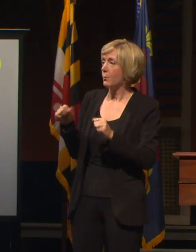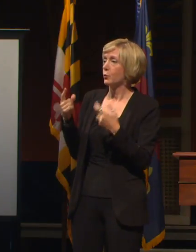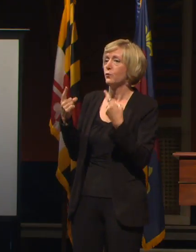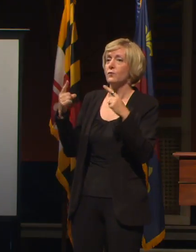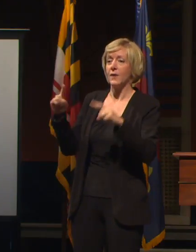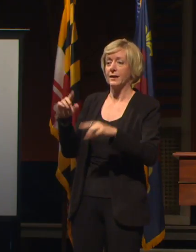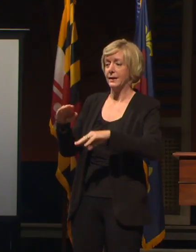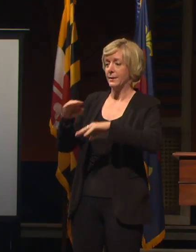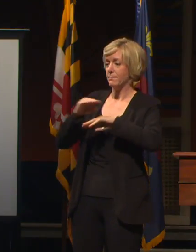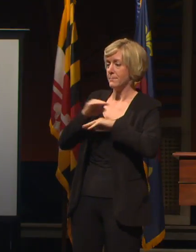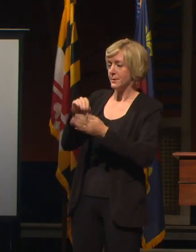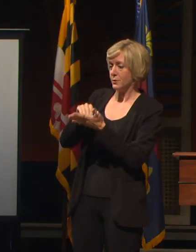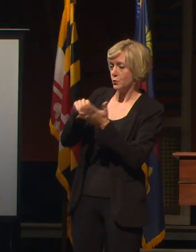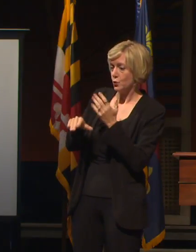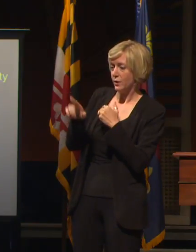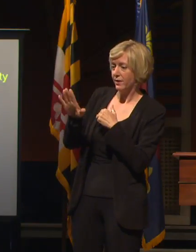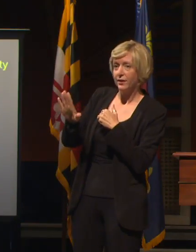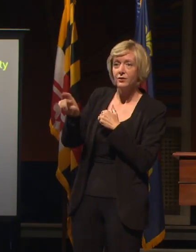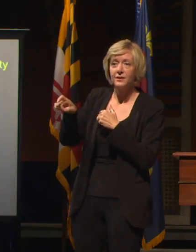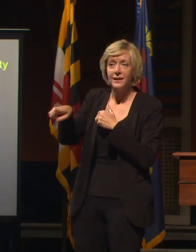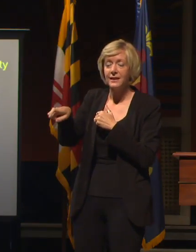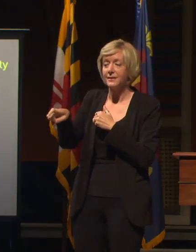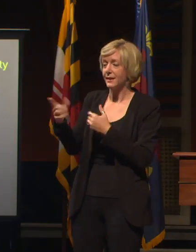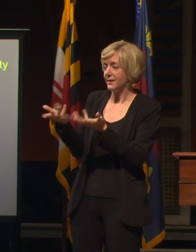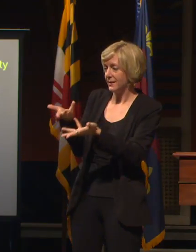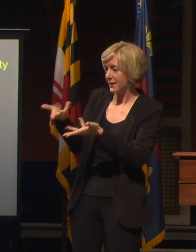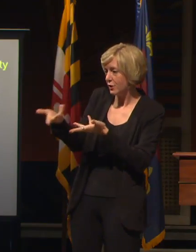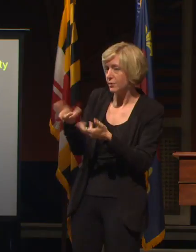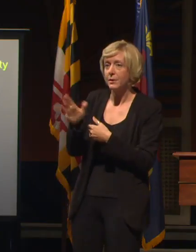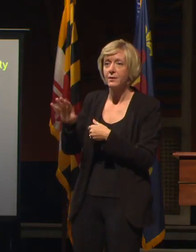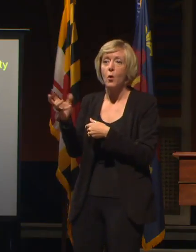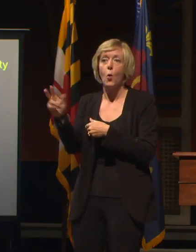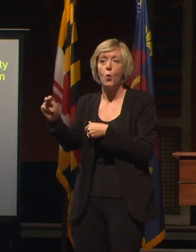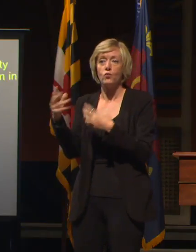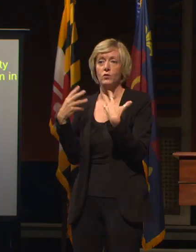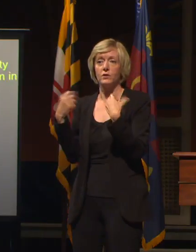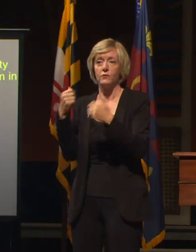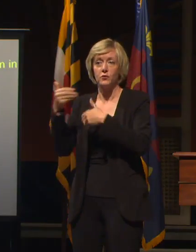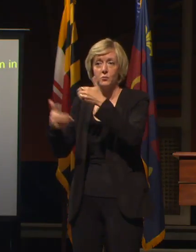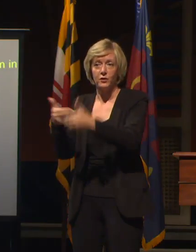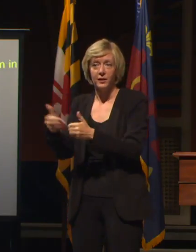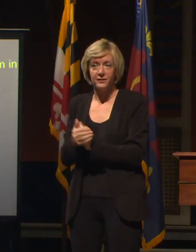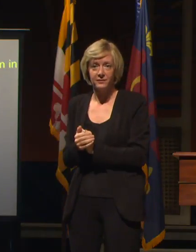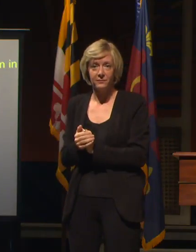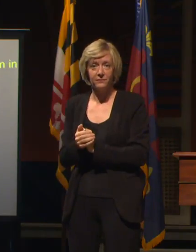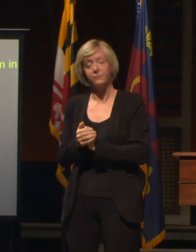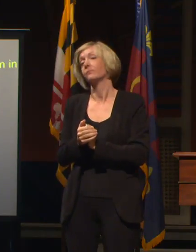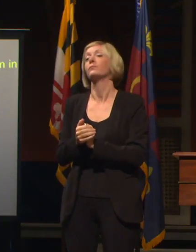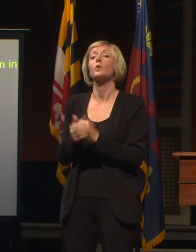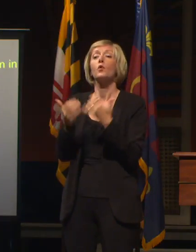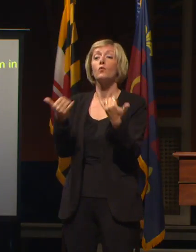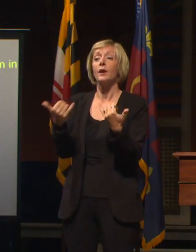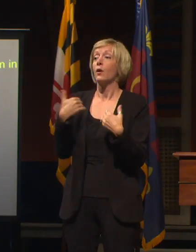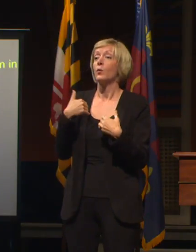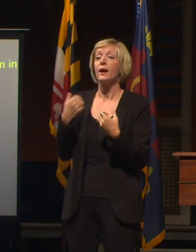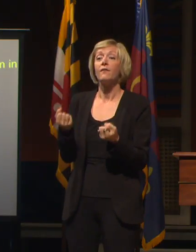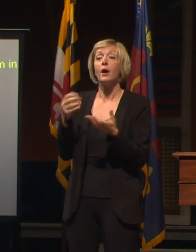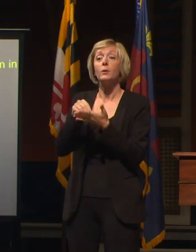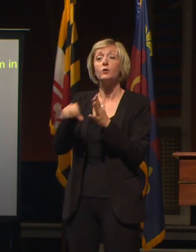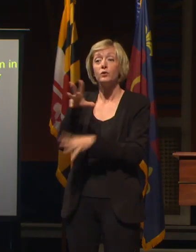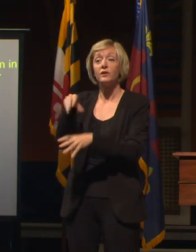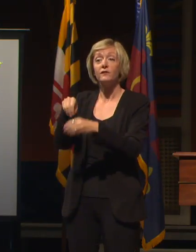County students where they are and engaging them in their own recovery. Currently, there are 4 students enrolled in